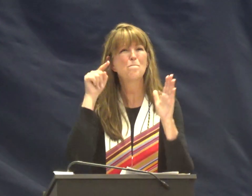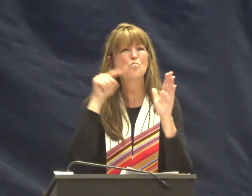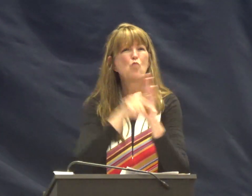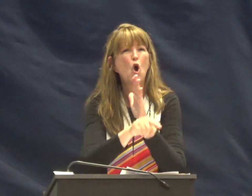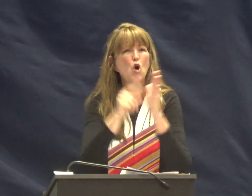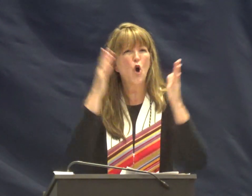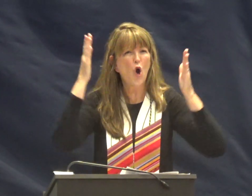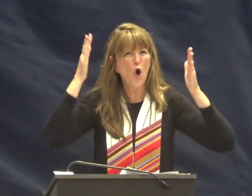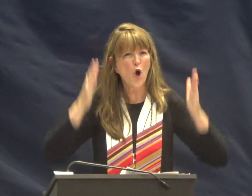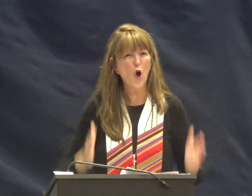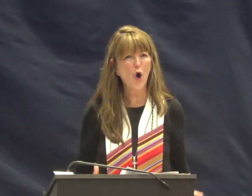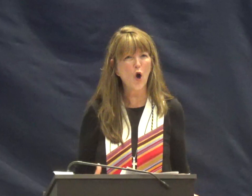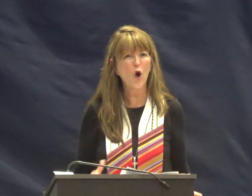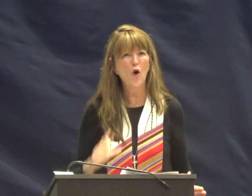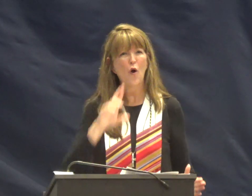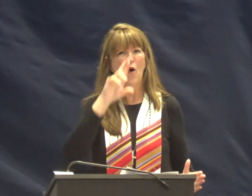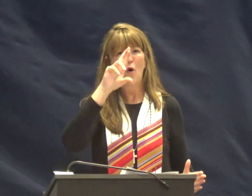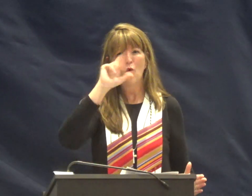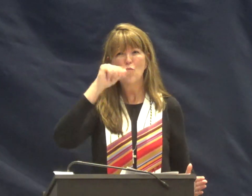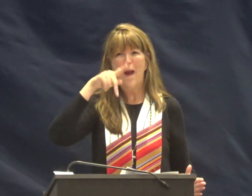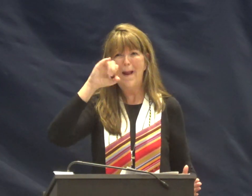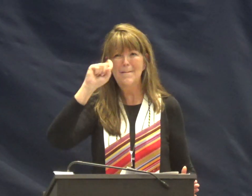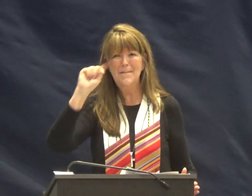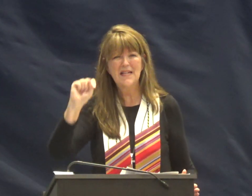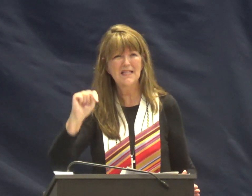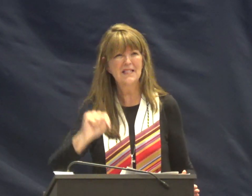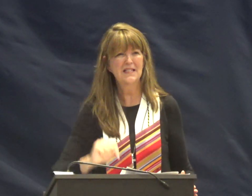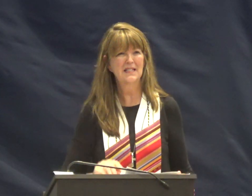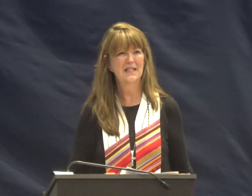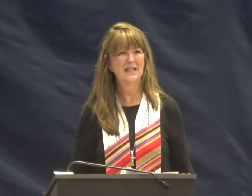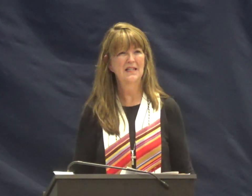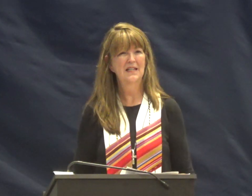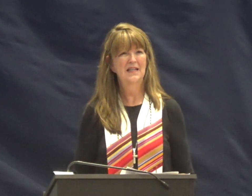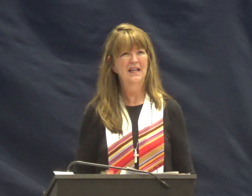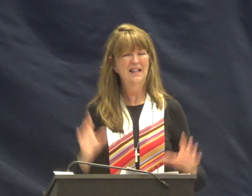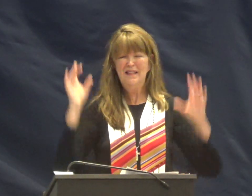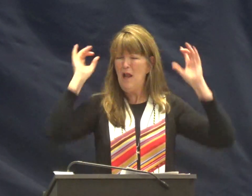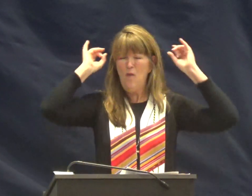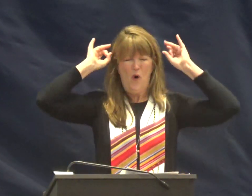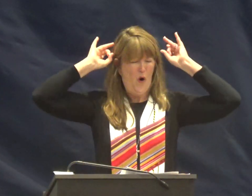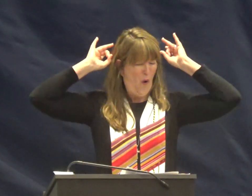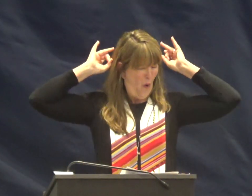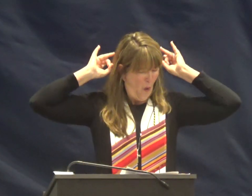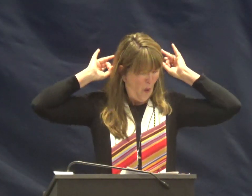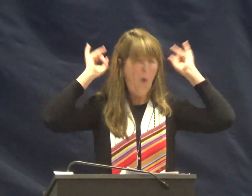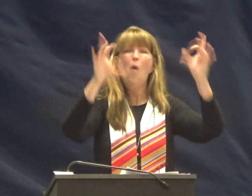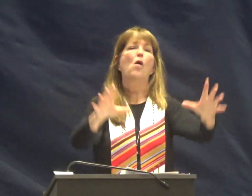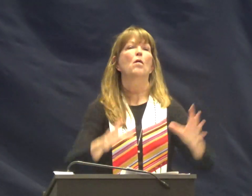If we truly understood who those folks were, they were rapists, they were murderers. They were